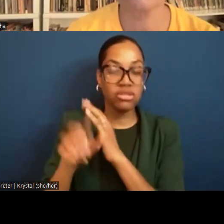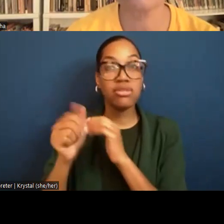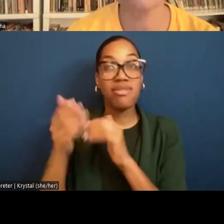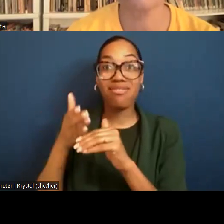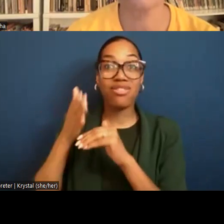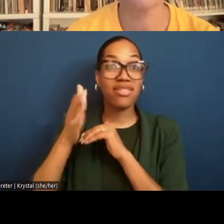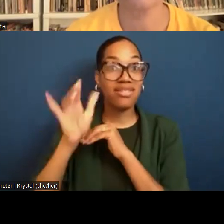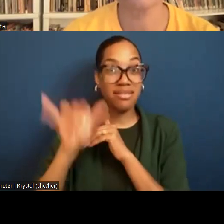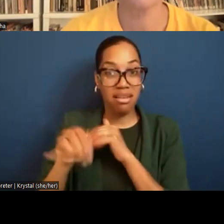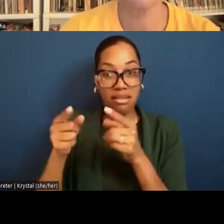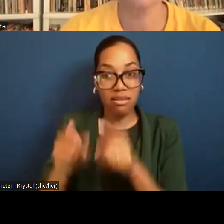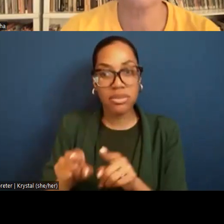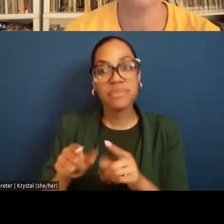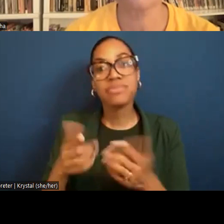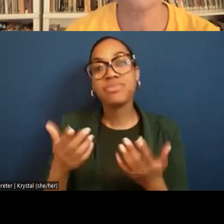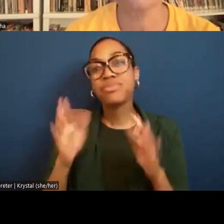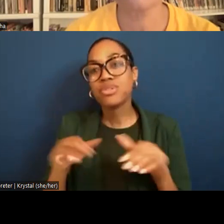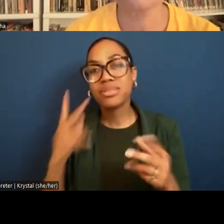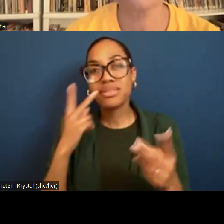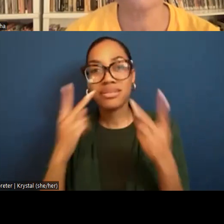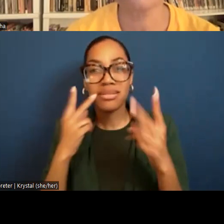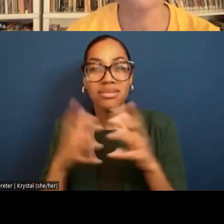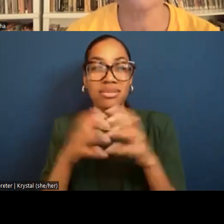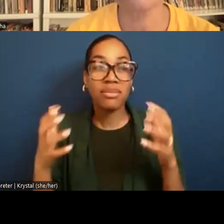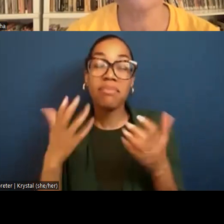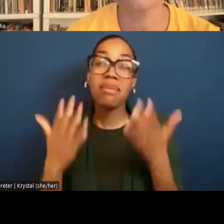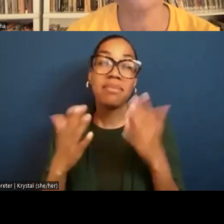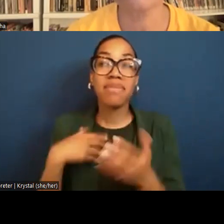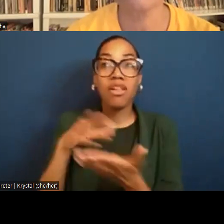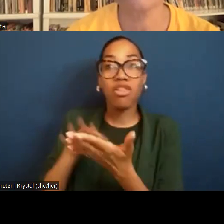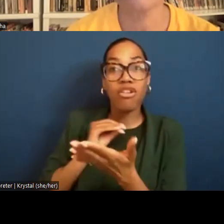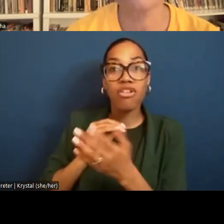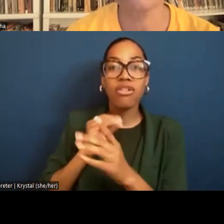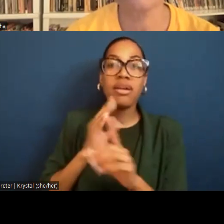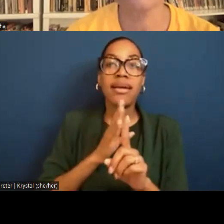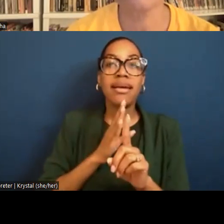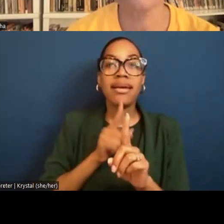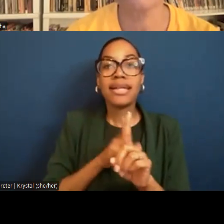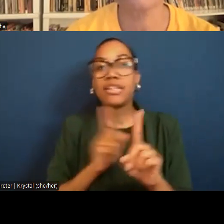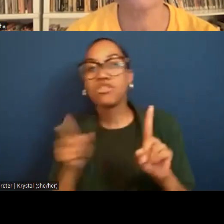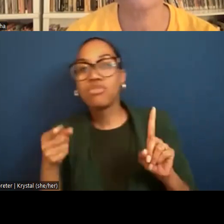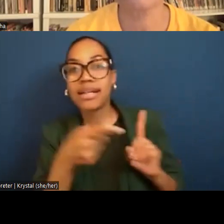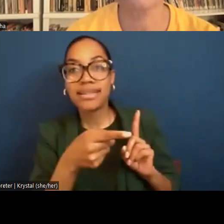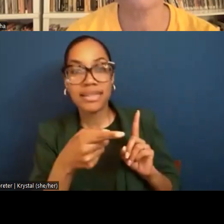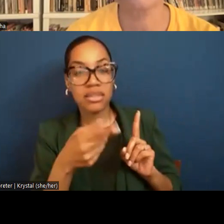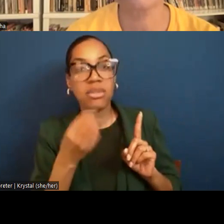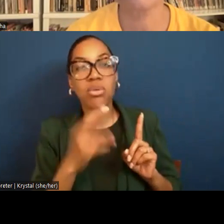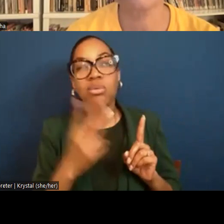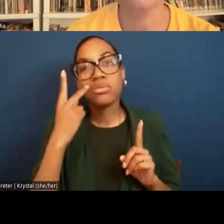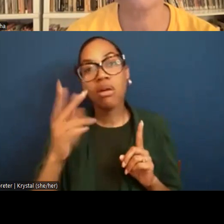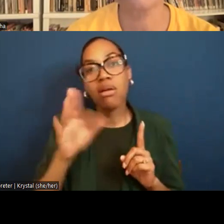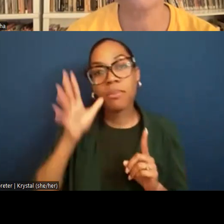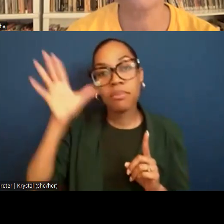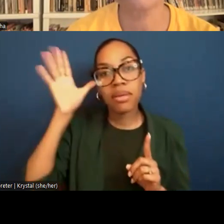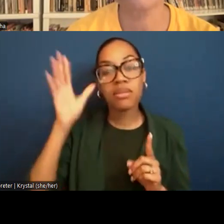directly or they, saw it on the news or saw their family members and community members, participating in it. That came